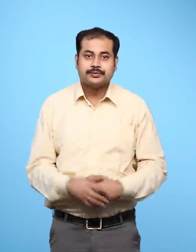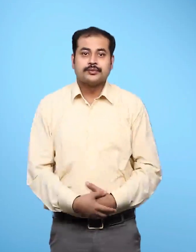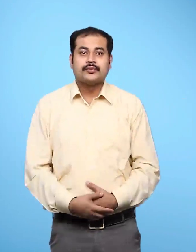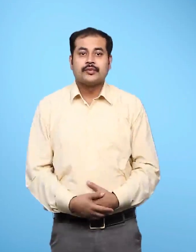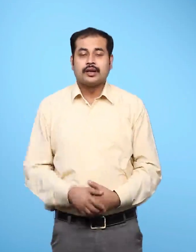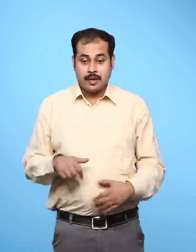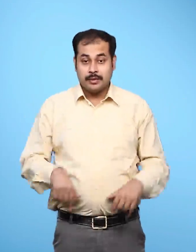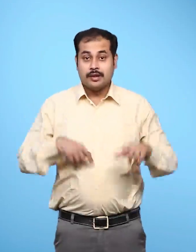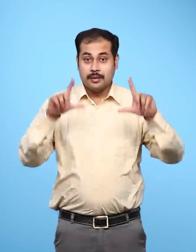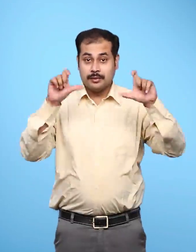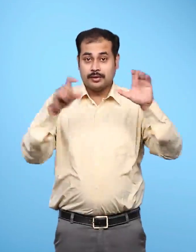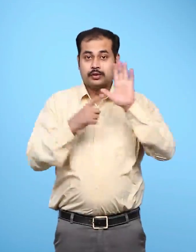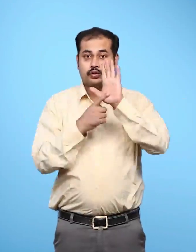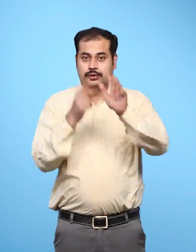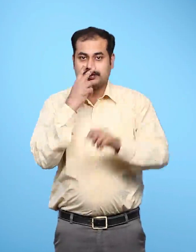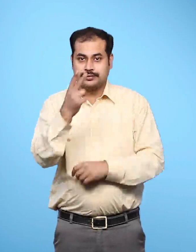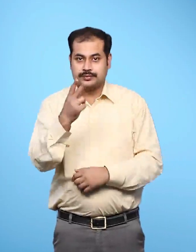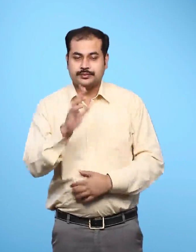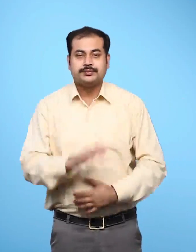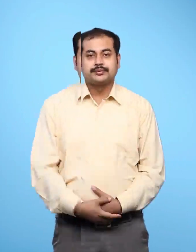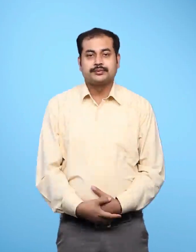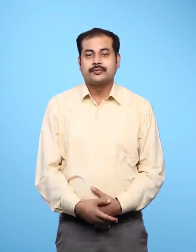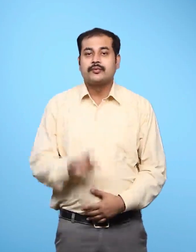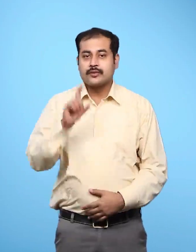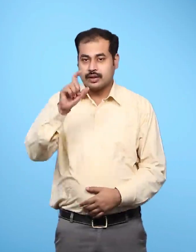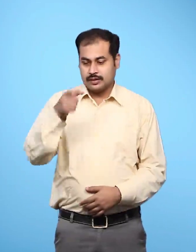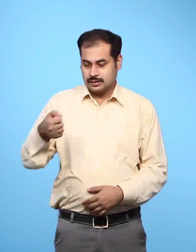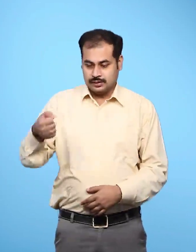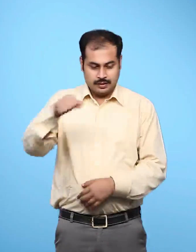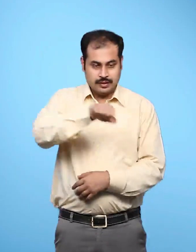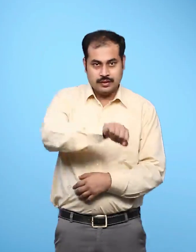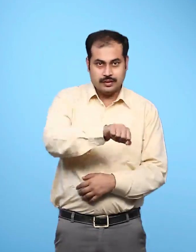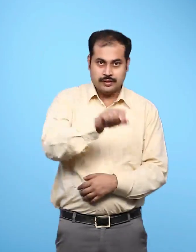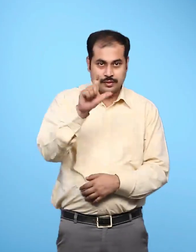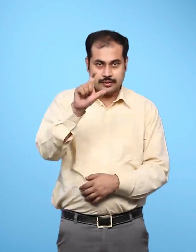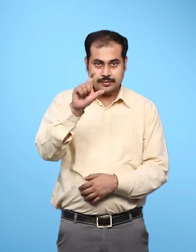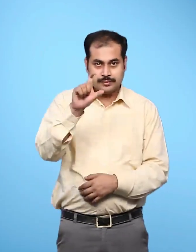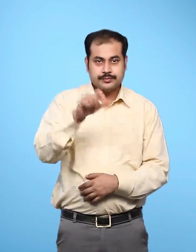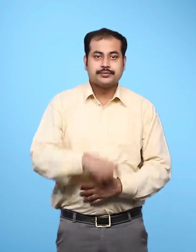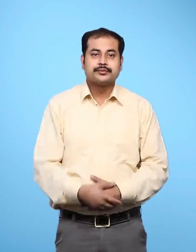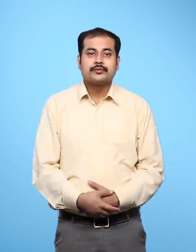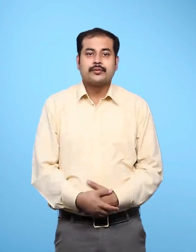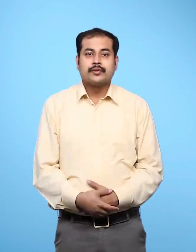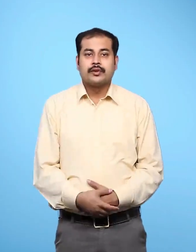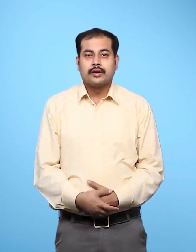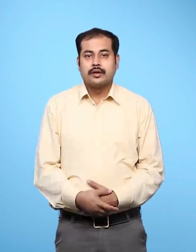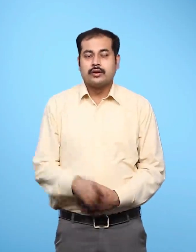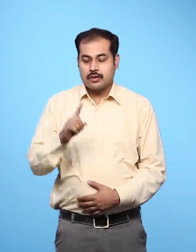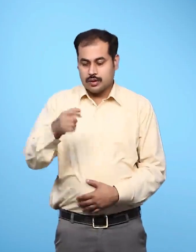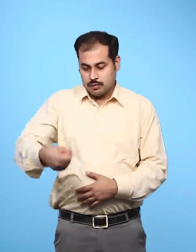The shows a jug, a mug,